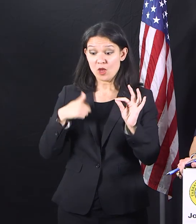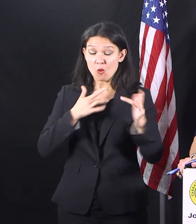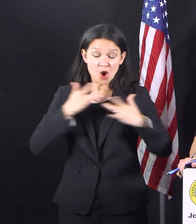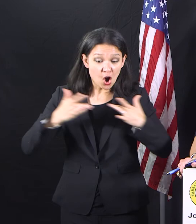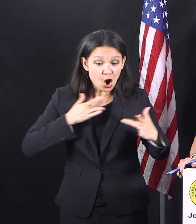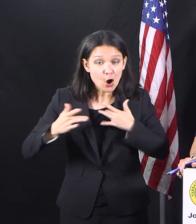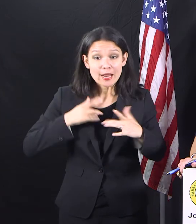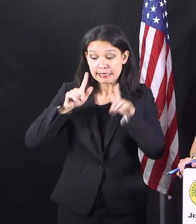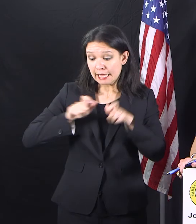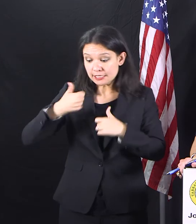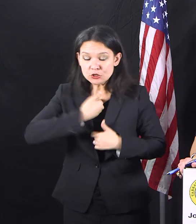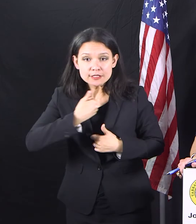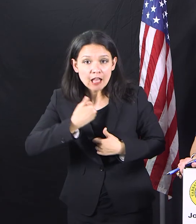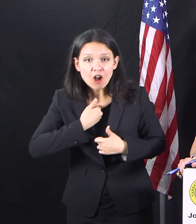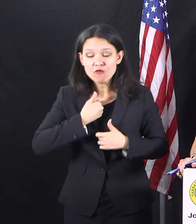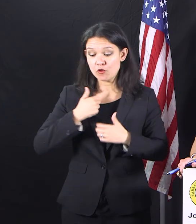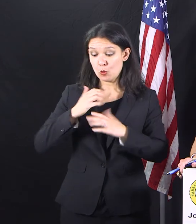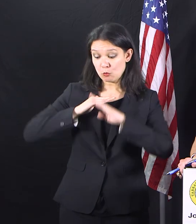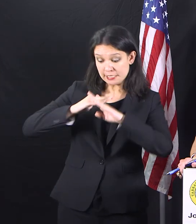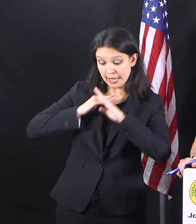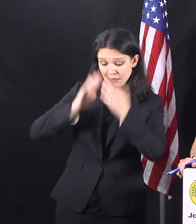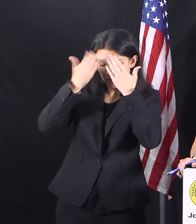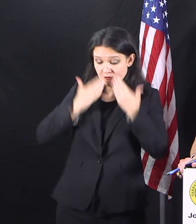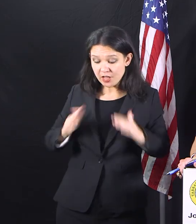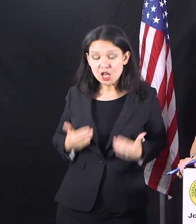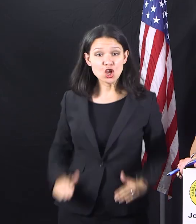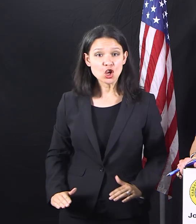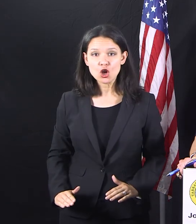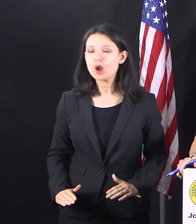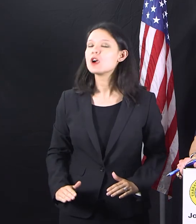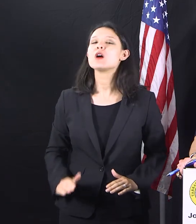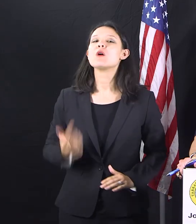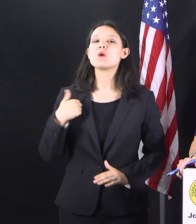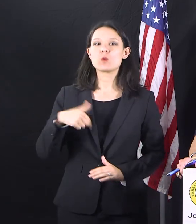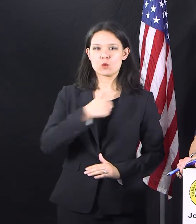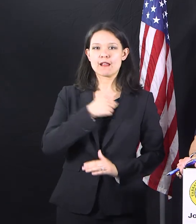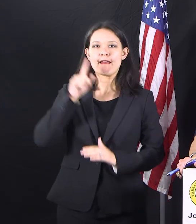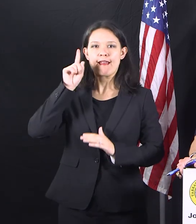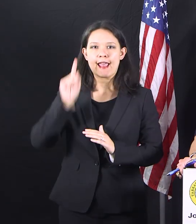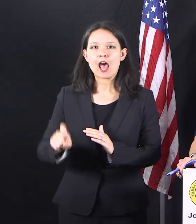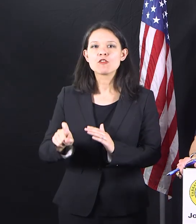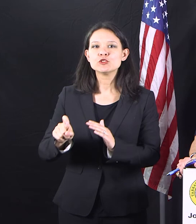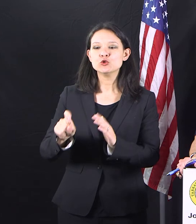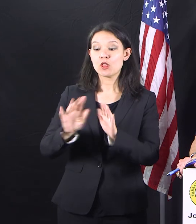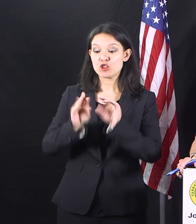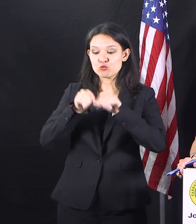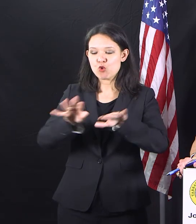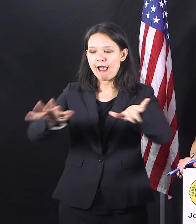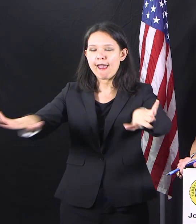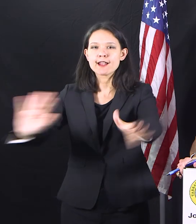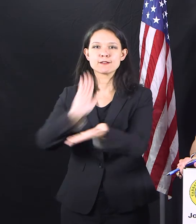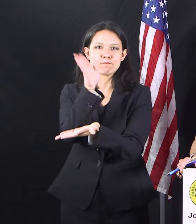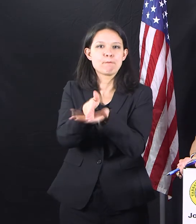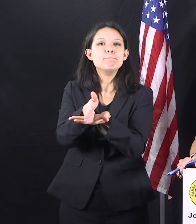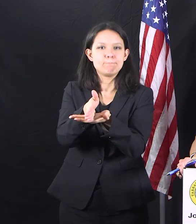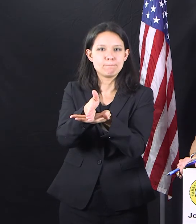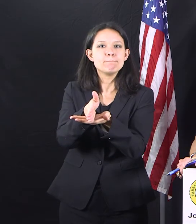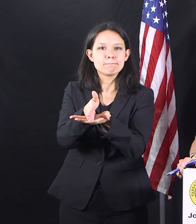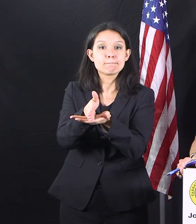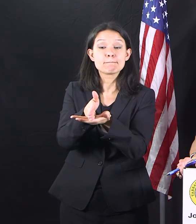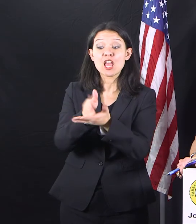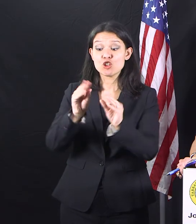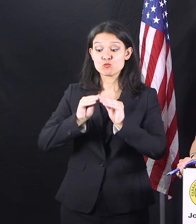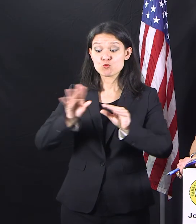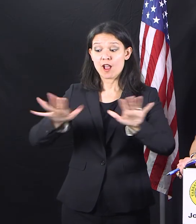test ourselves, we can't worry about protective gear out of this. We have to turn the spigot off. And the best way to turn the spigot